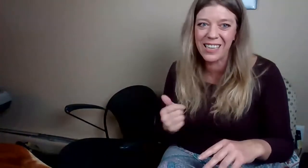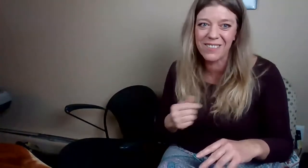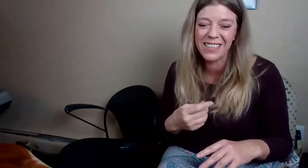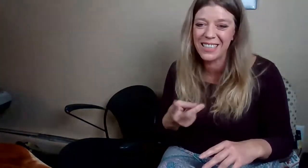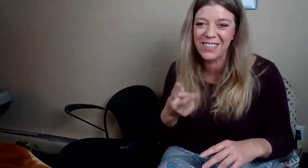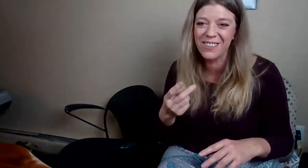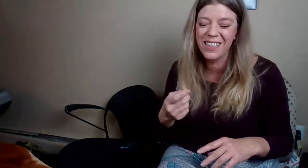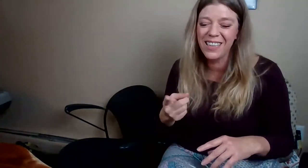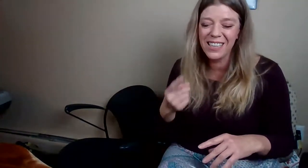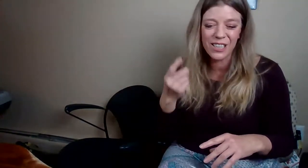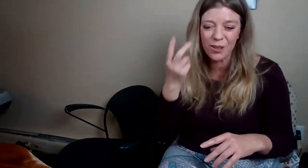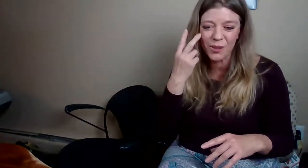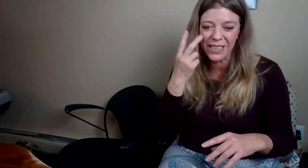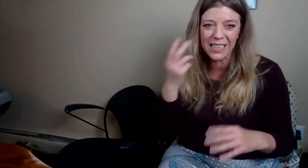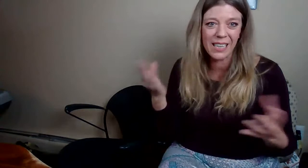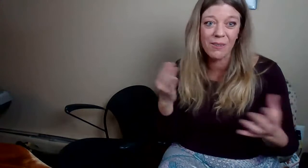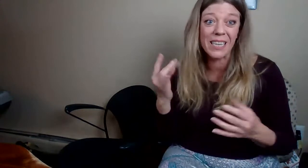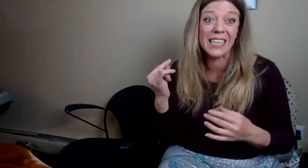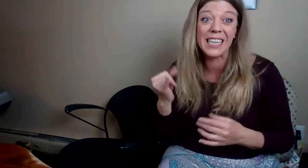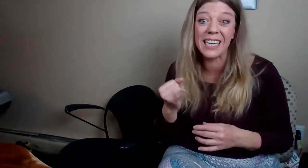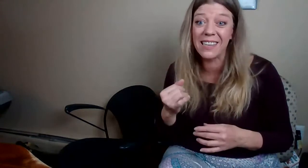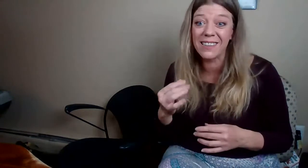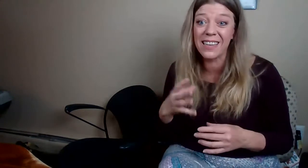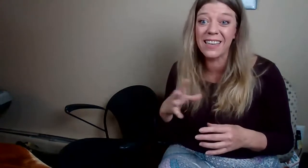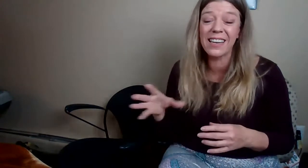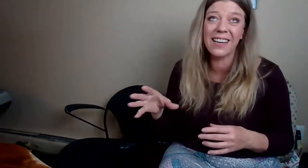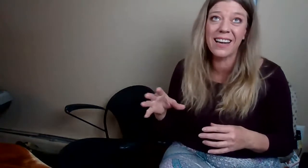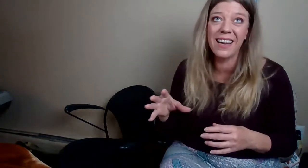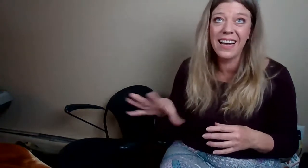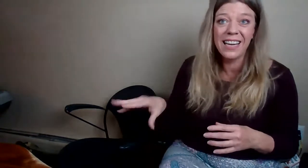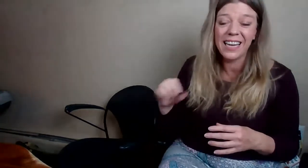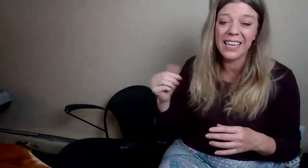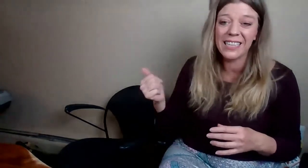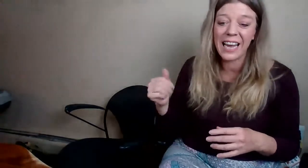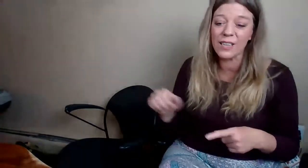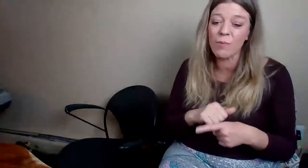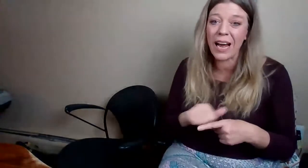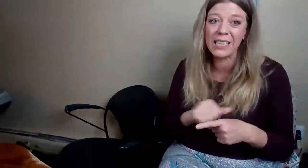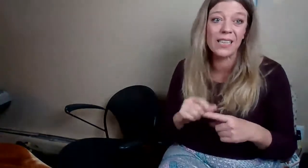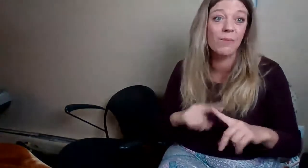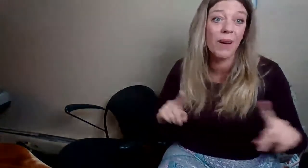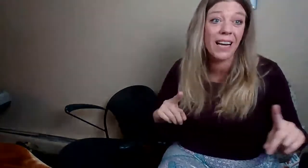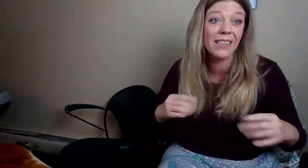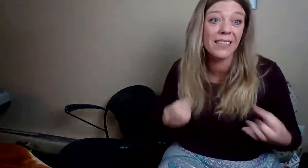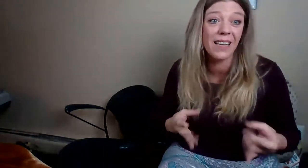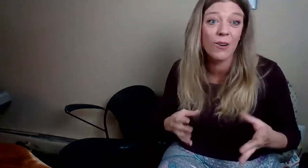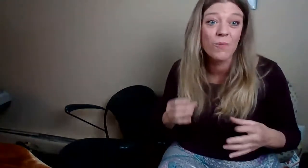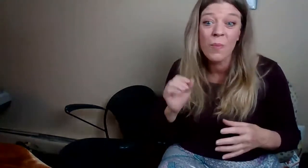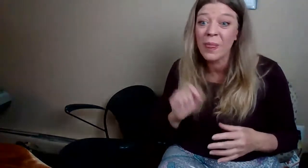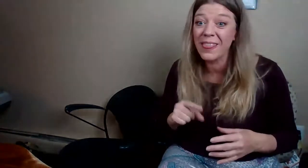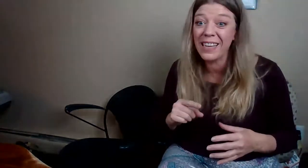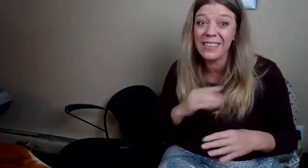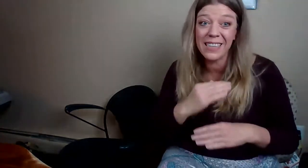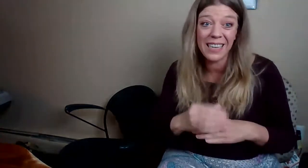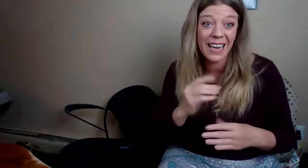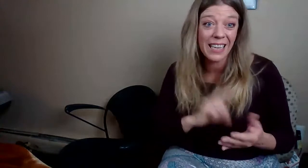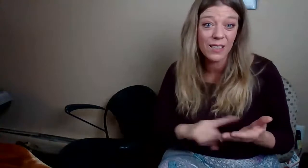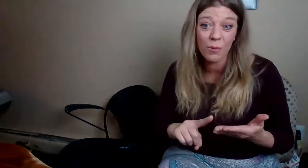2 times to see what it is. It takes practice. But so this next